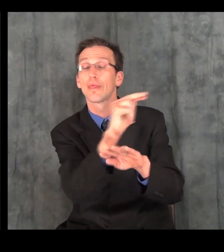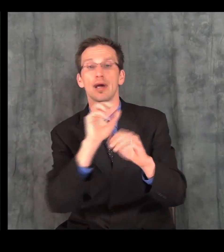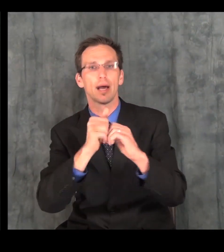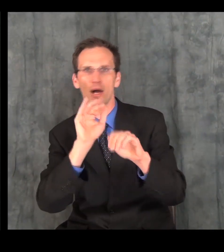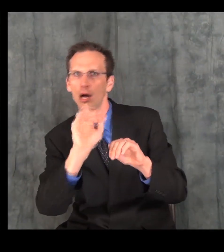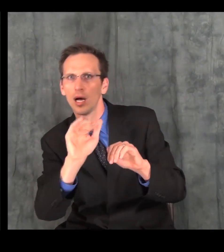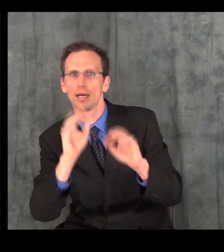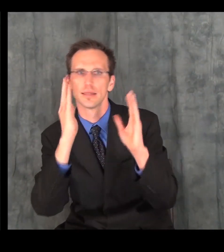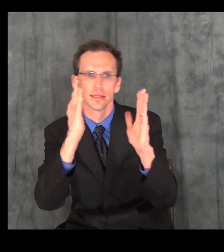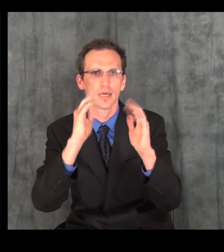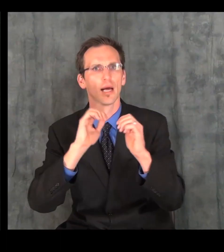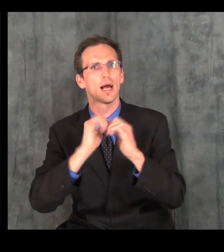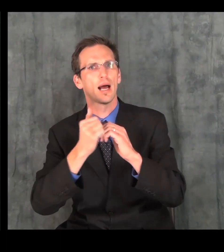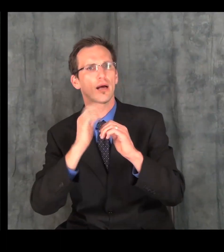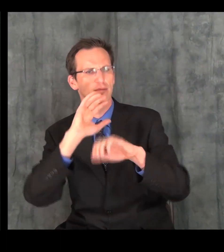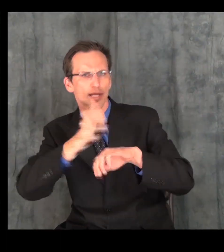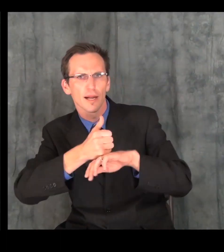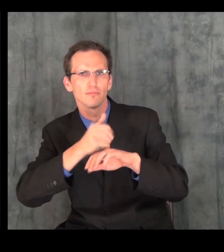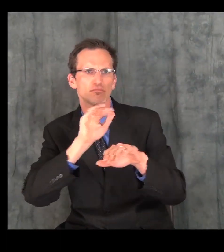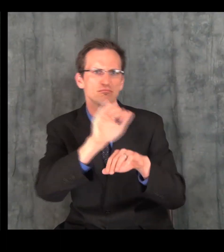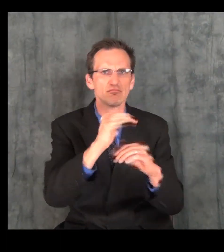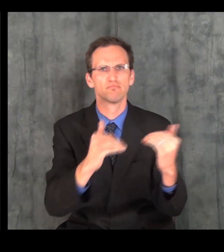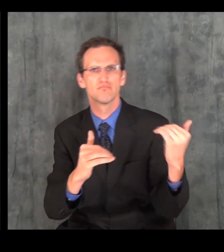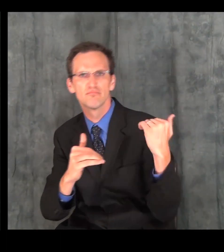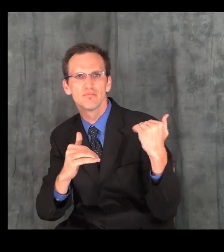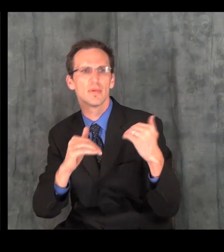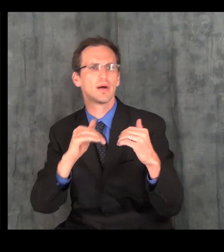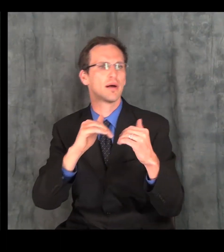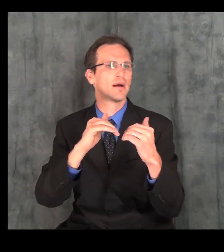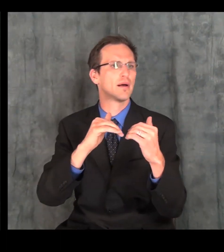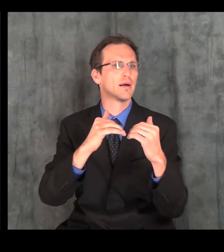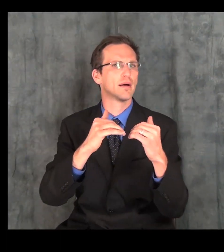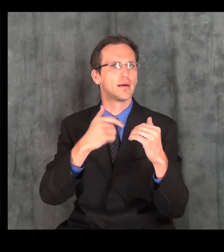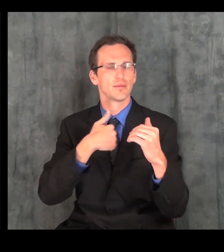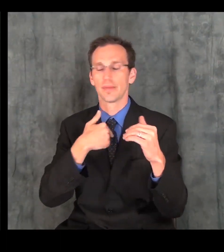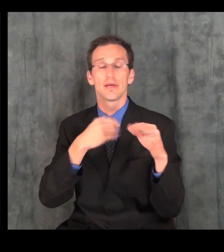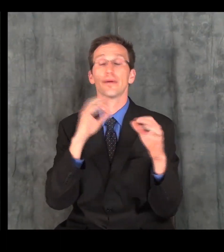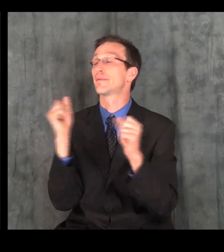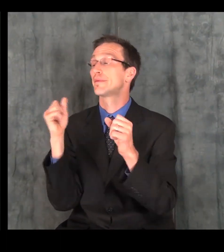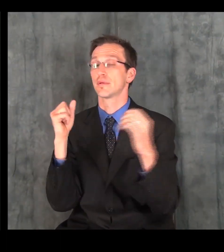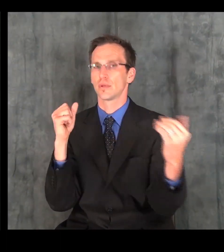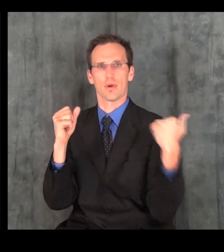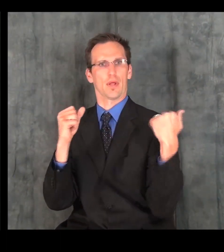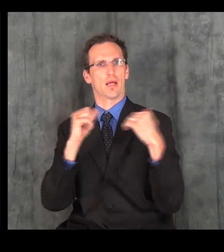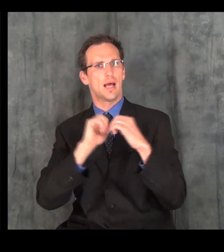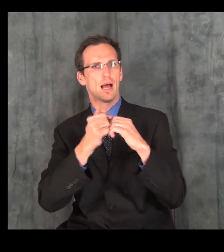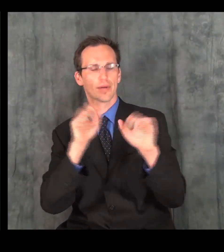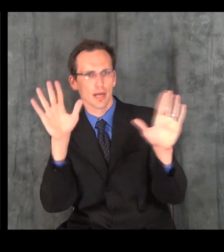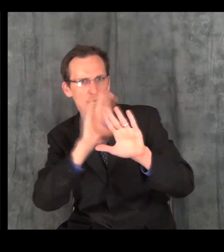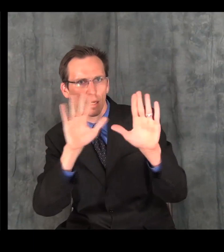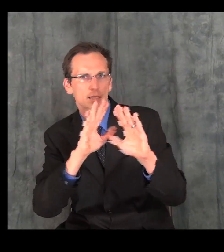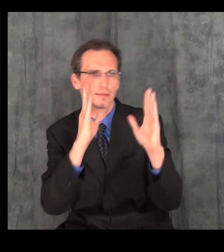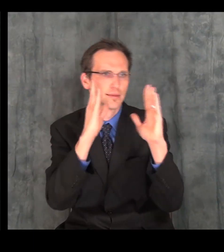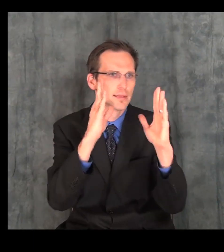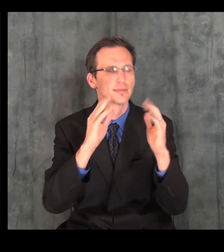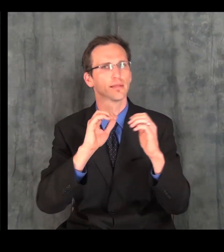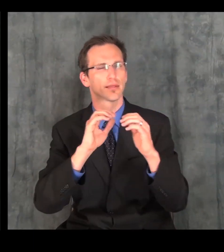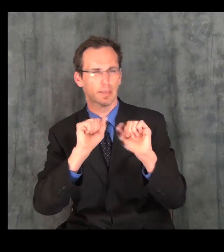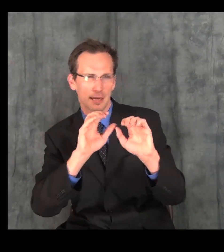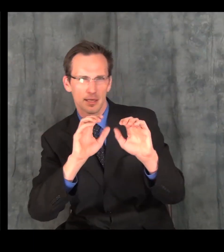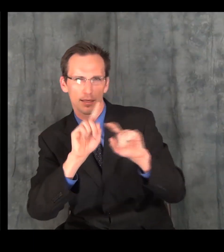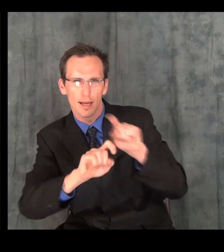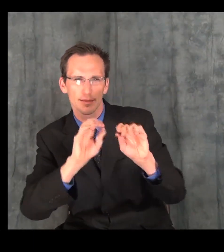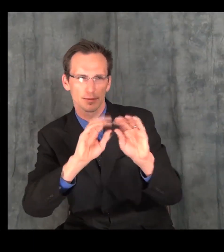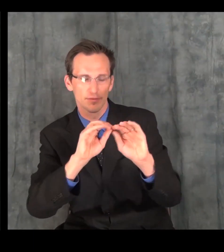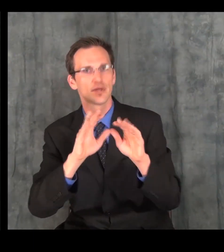we going to set up some cues for be able to clarify with one another or get each other's attention? And the interpreters in